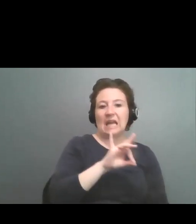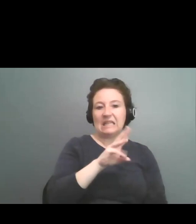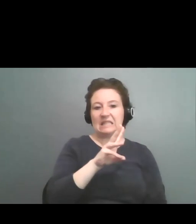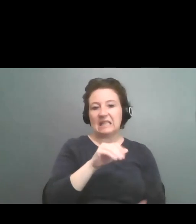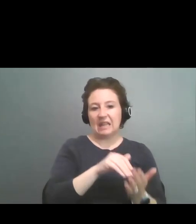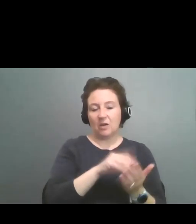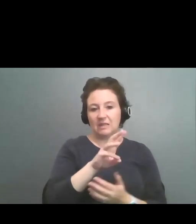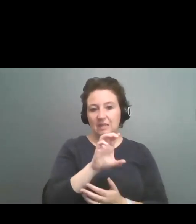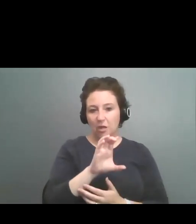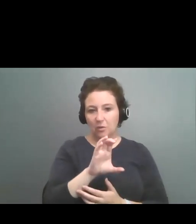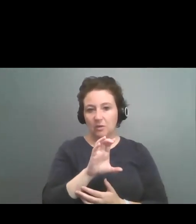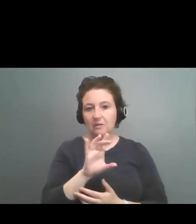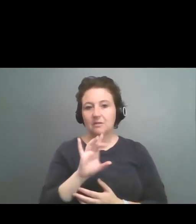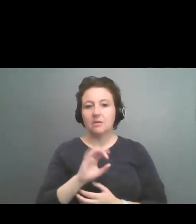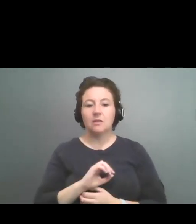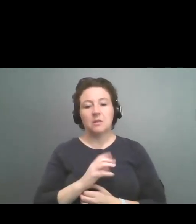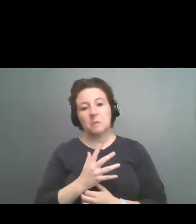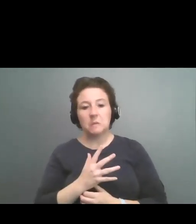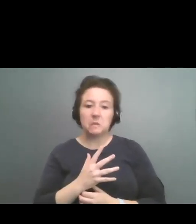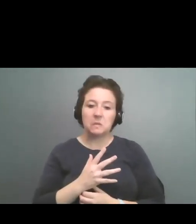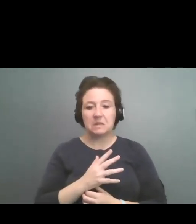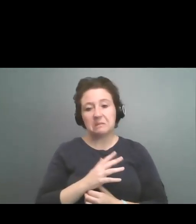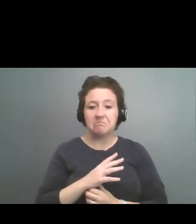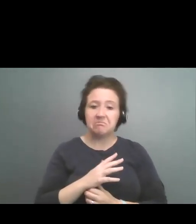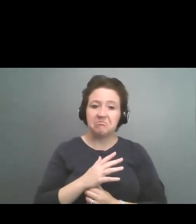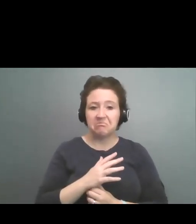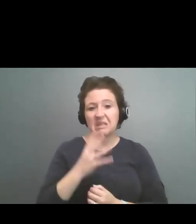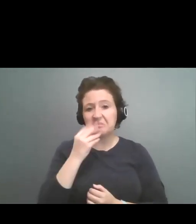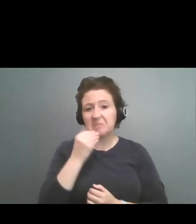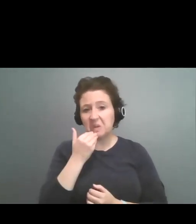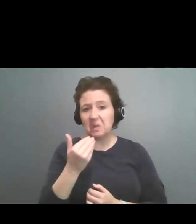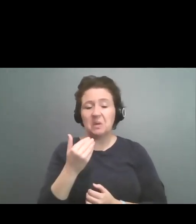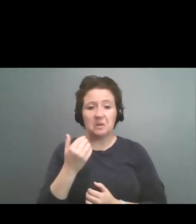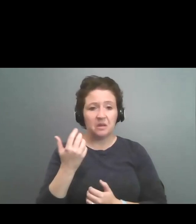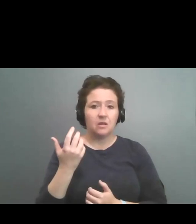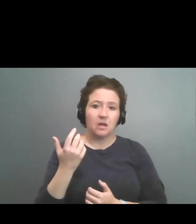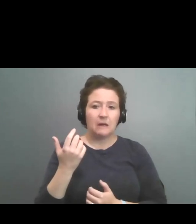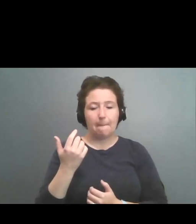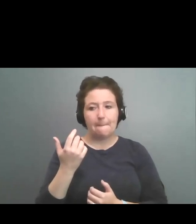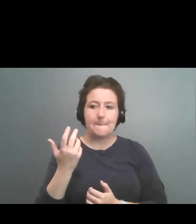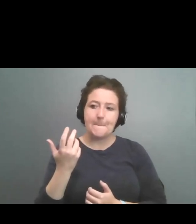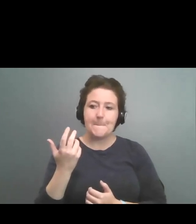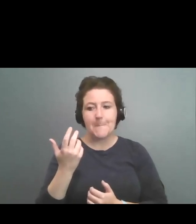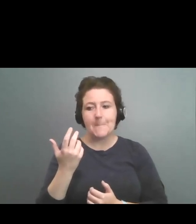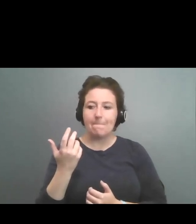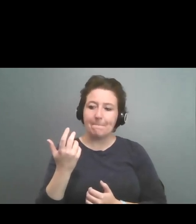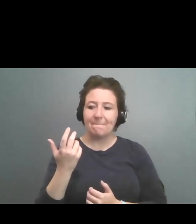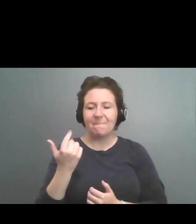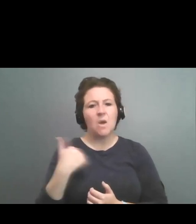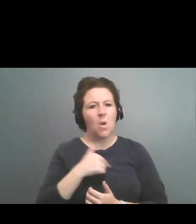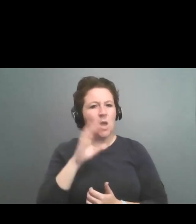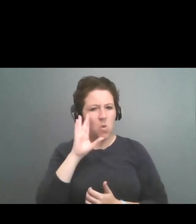86,600. So Okay. that's pretty good turnout. And we will